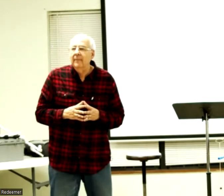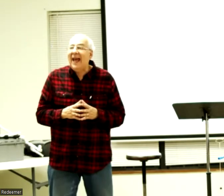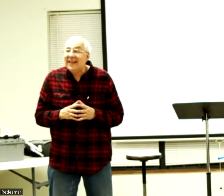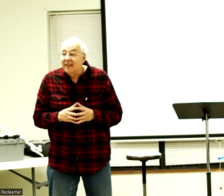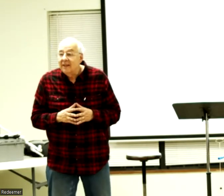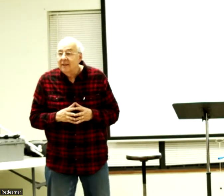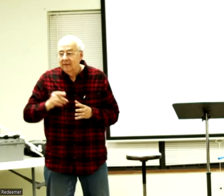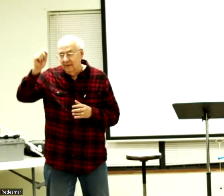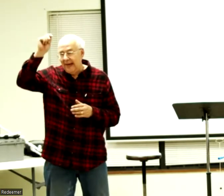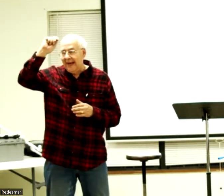Hat.